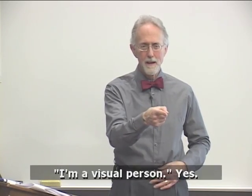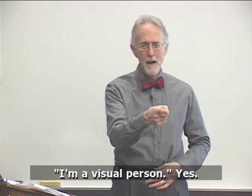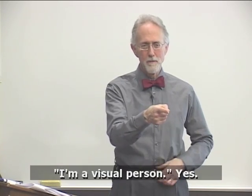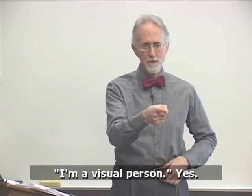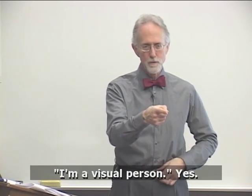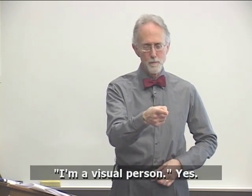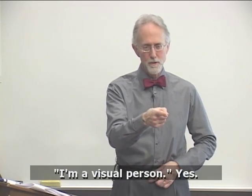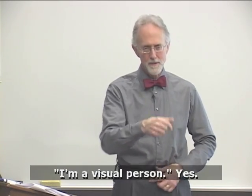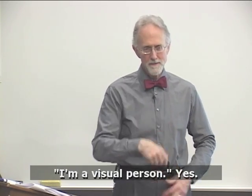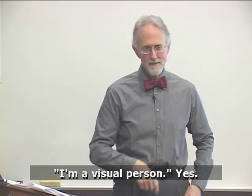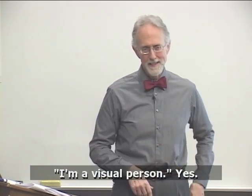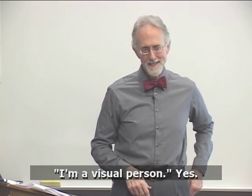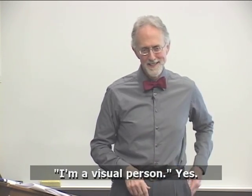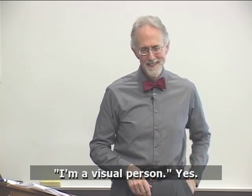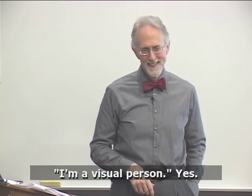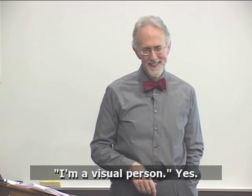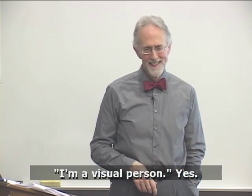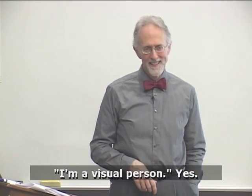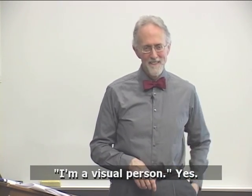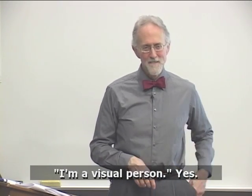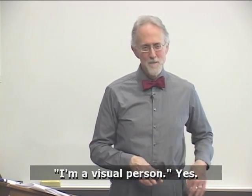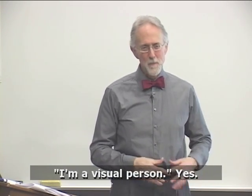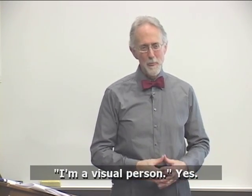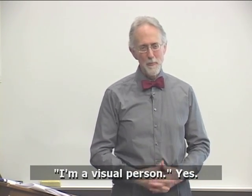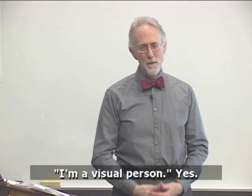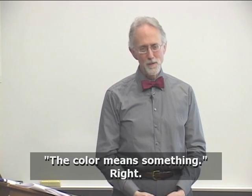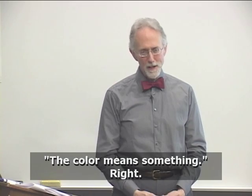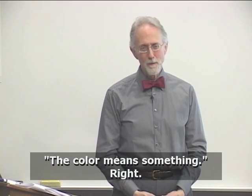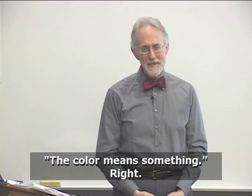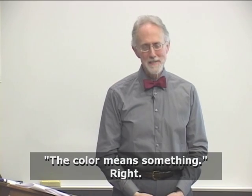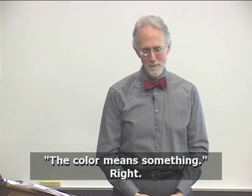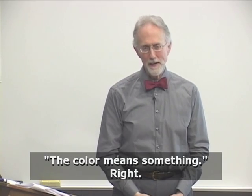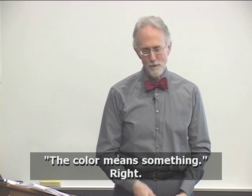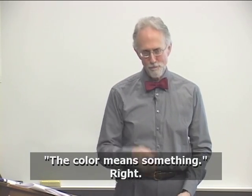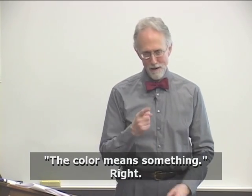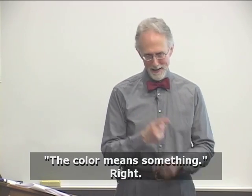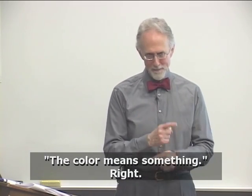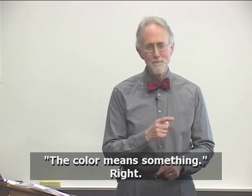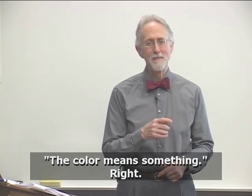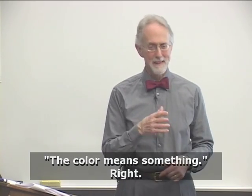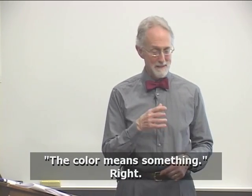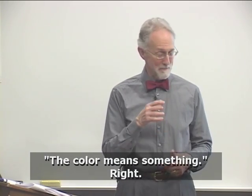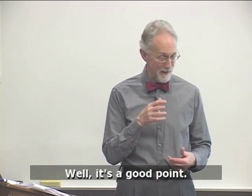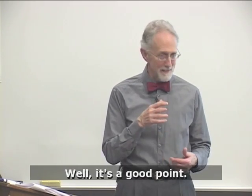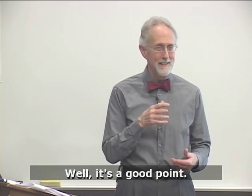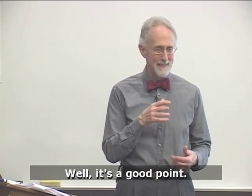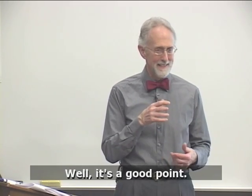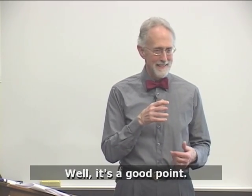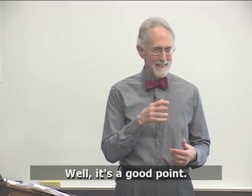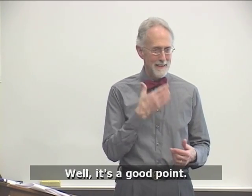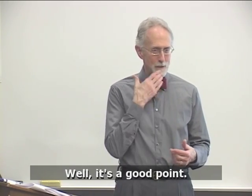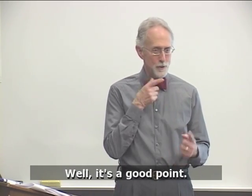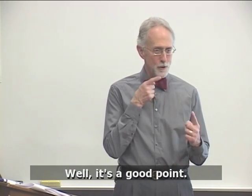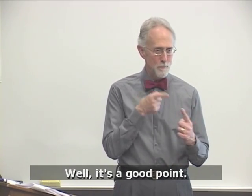I'm a visual person, yes. Though the color means something, right. Well, it's a good